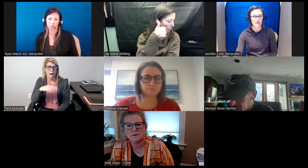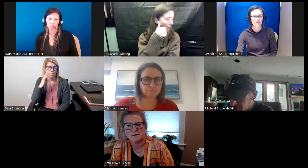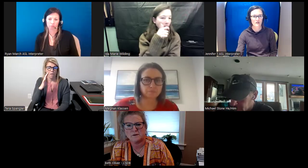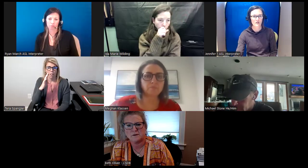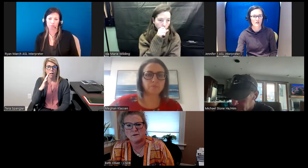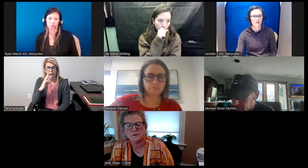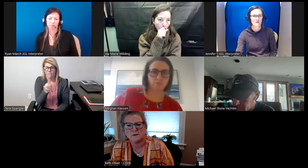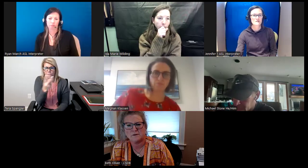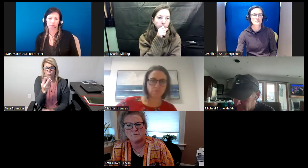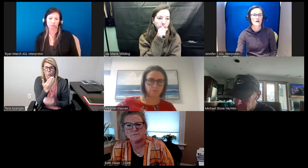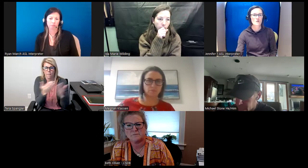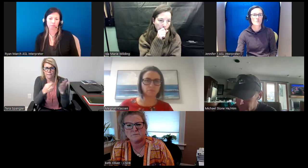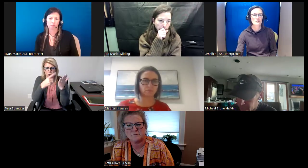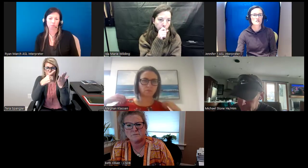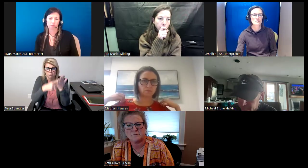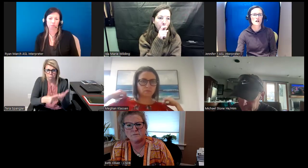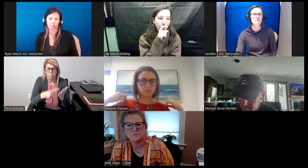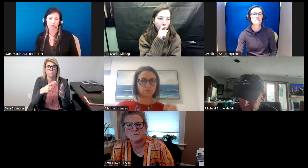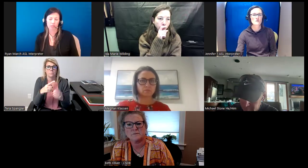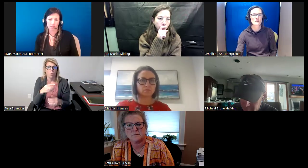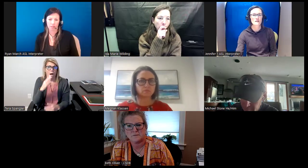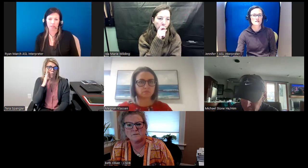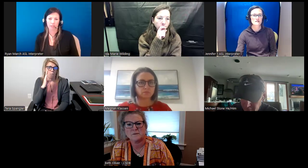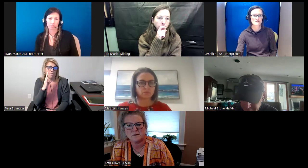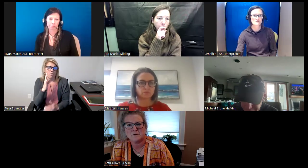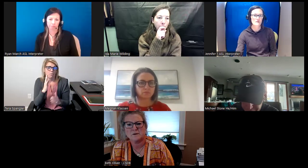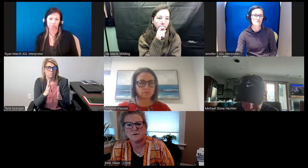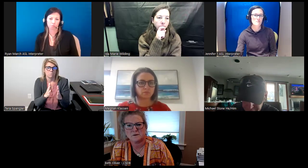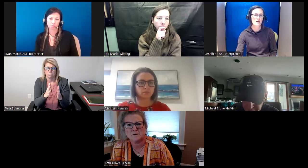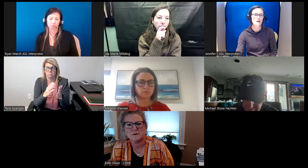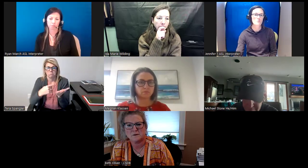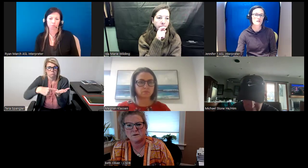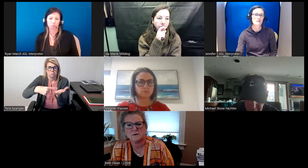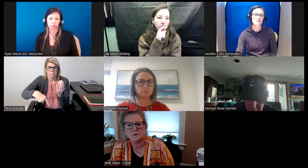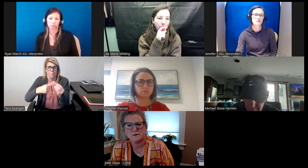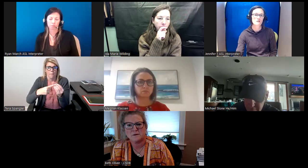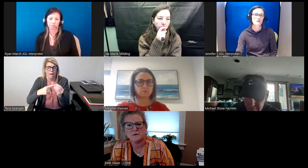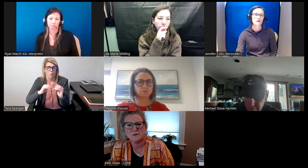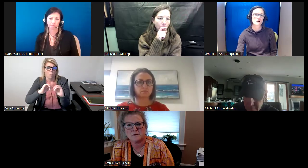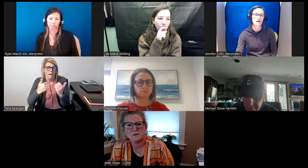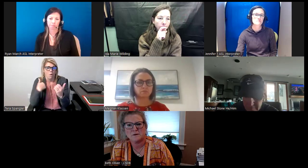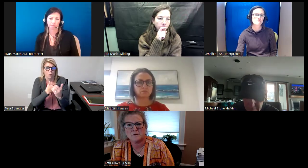10th. So I'll have a few things to discuss with them, but I will